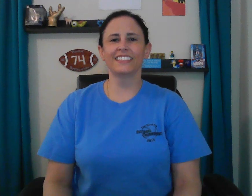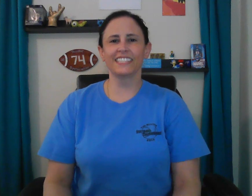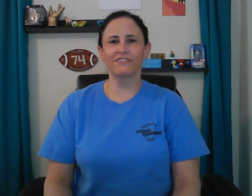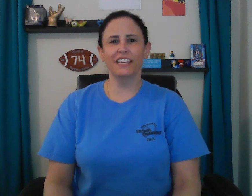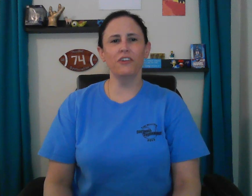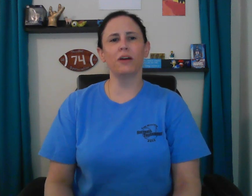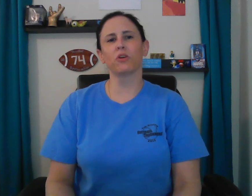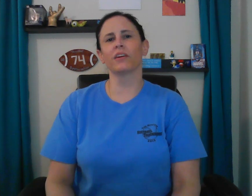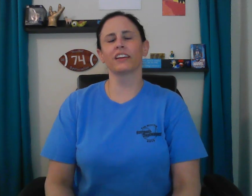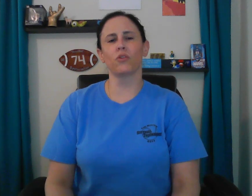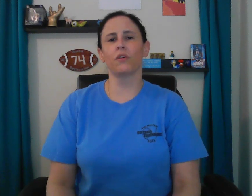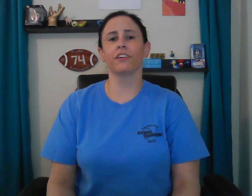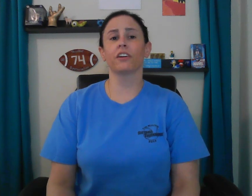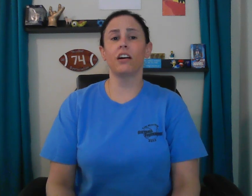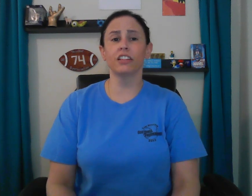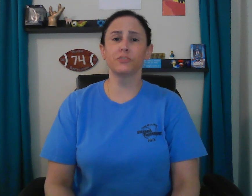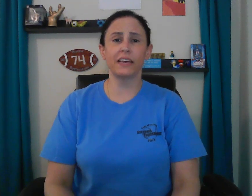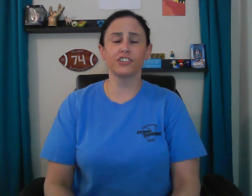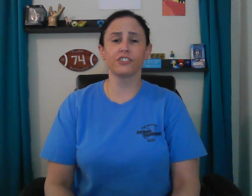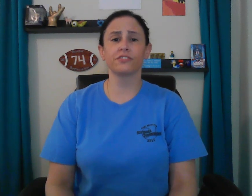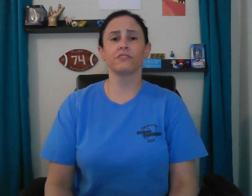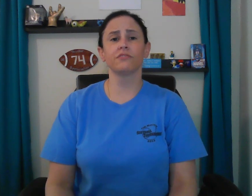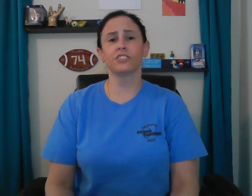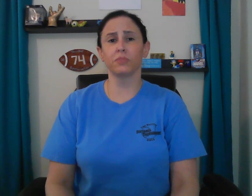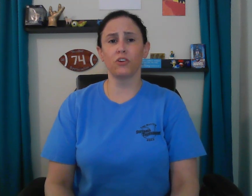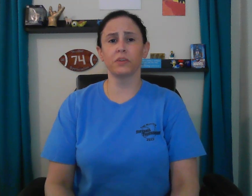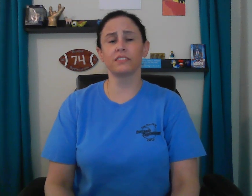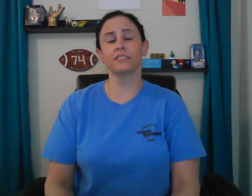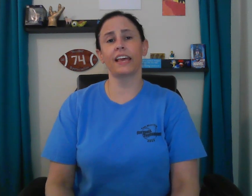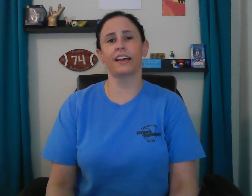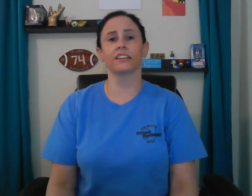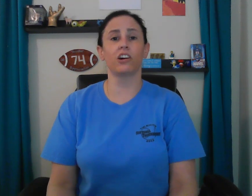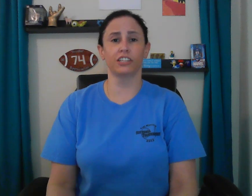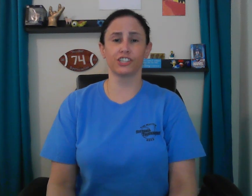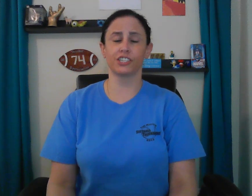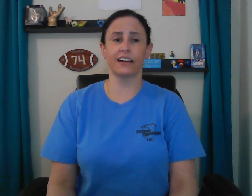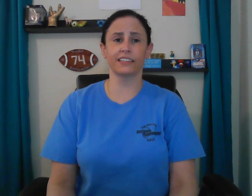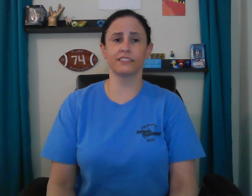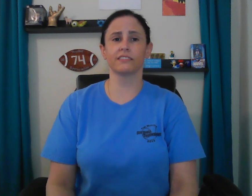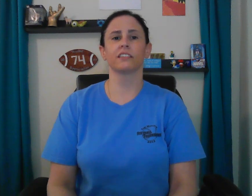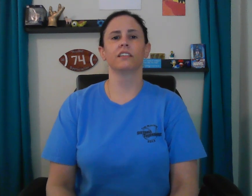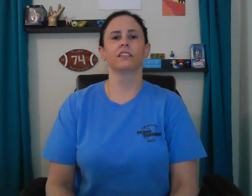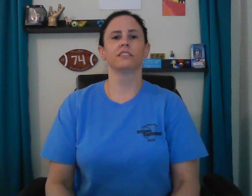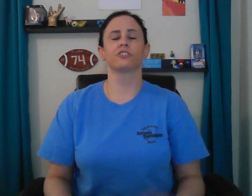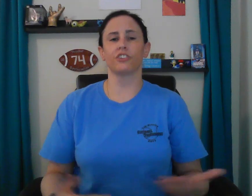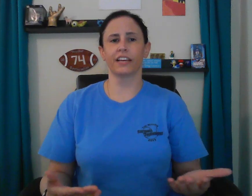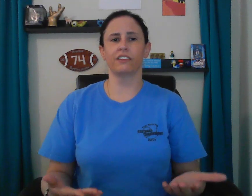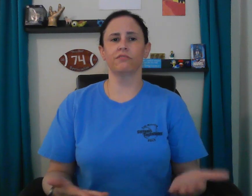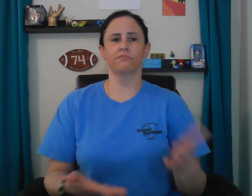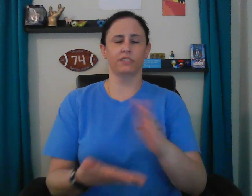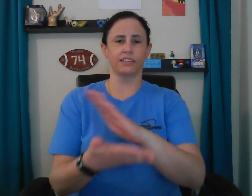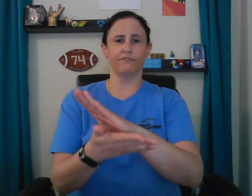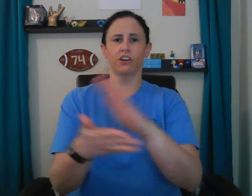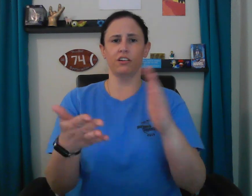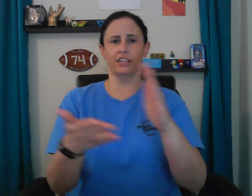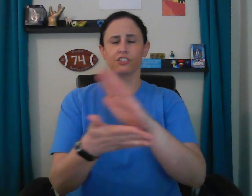In this video, I'm going to go over college majors, diplomas, and college status. Starting out, the sign for college.